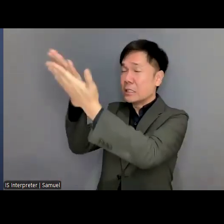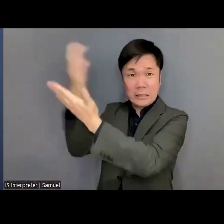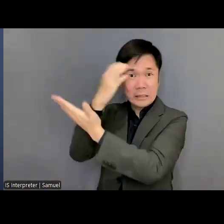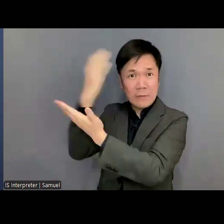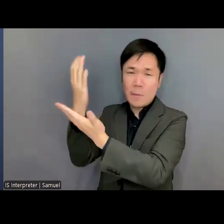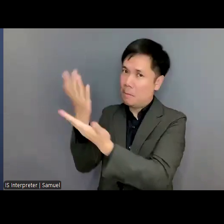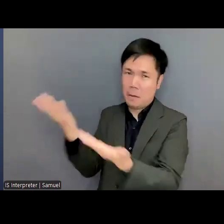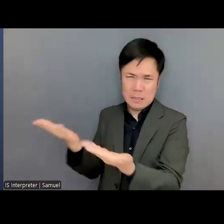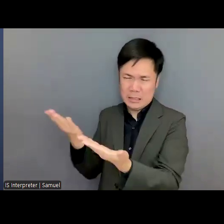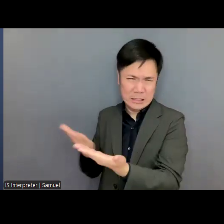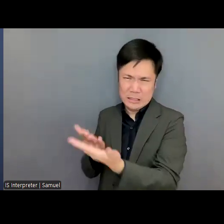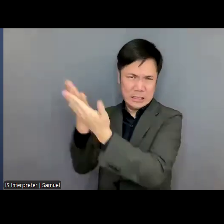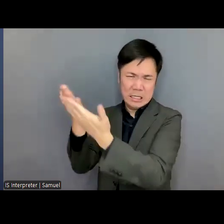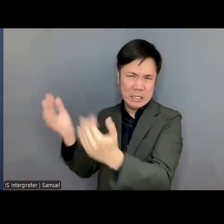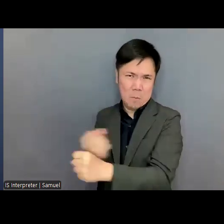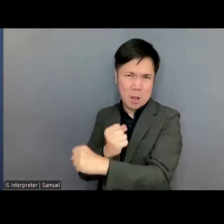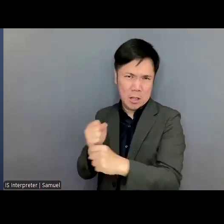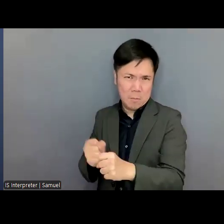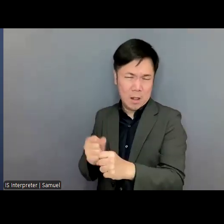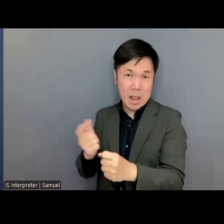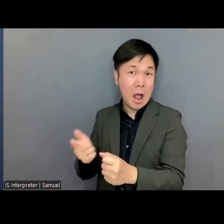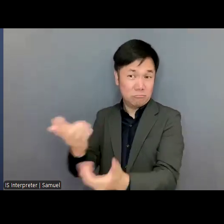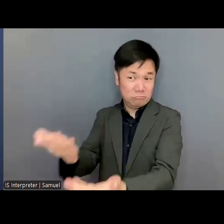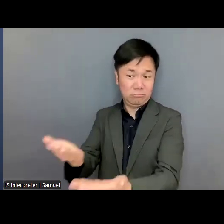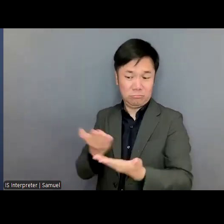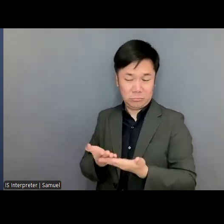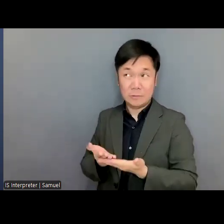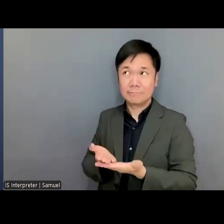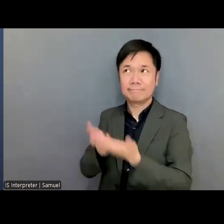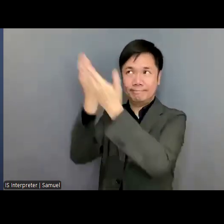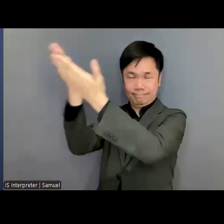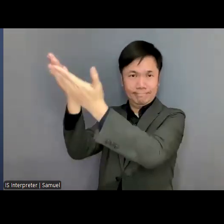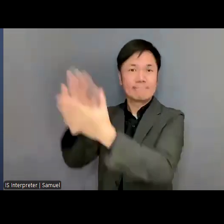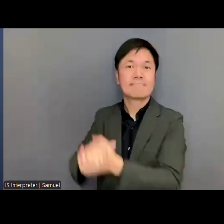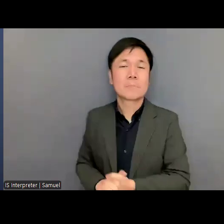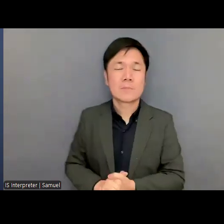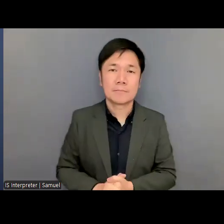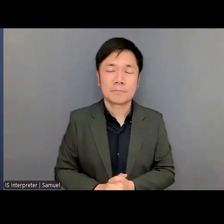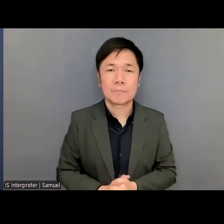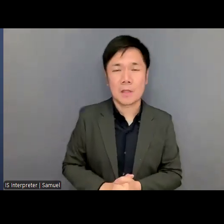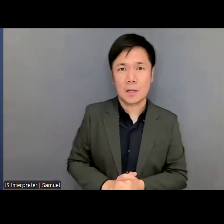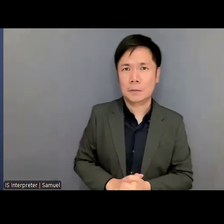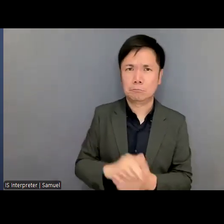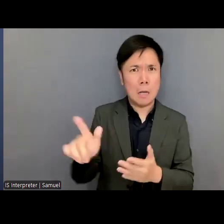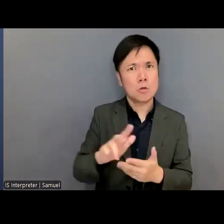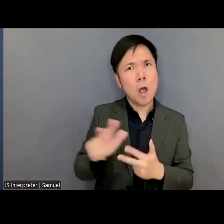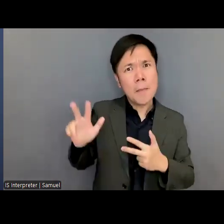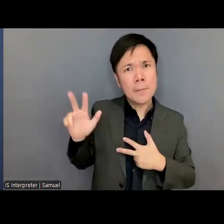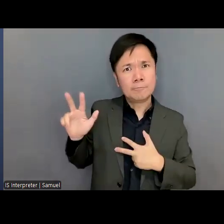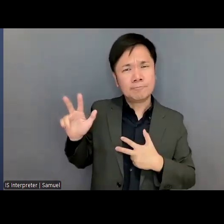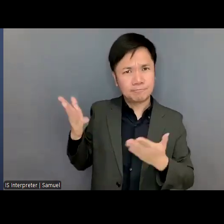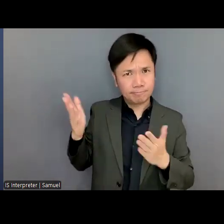government, and ask them to submit a commitment. But a commitment doesn't necessarily need to